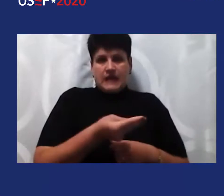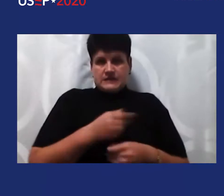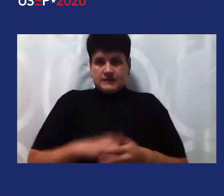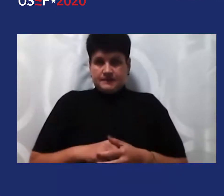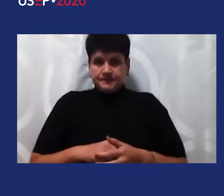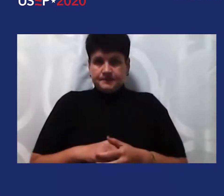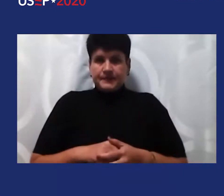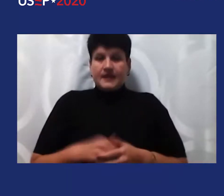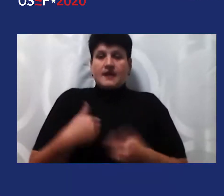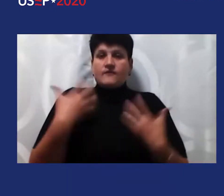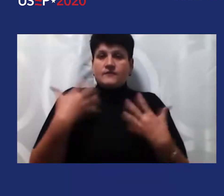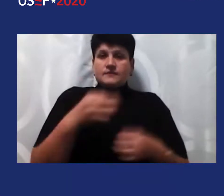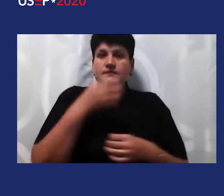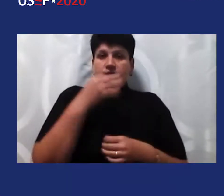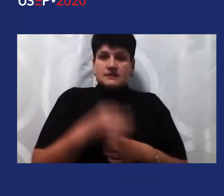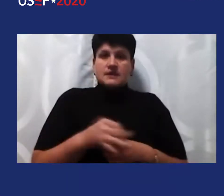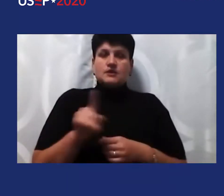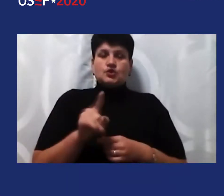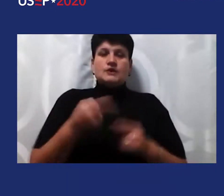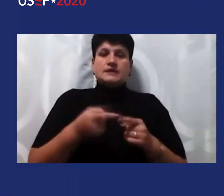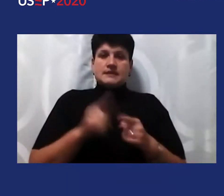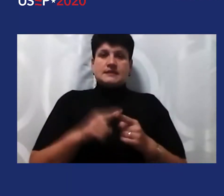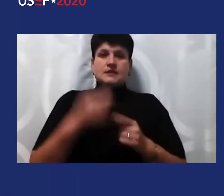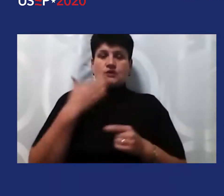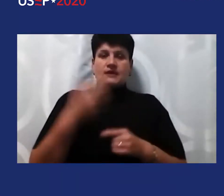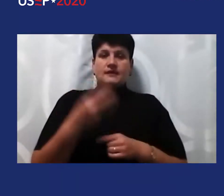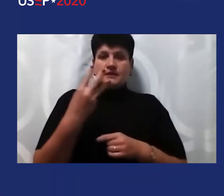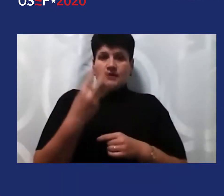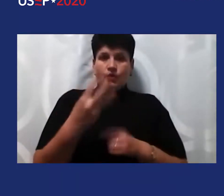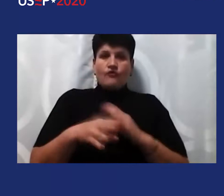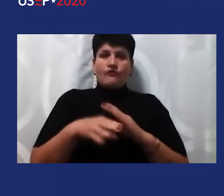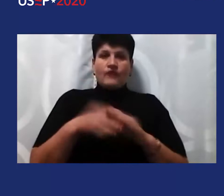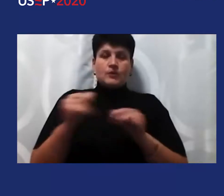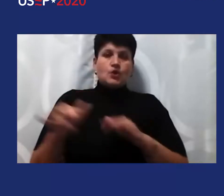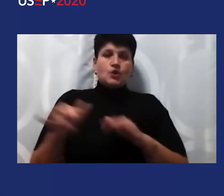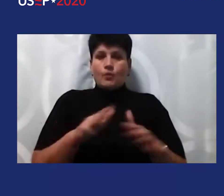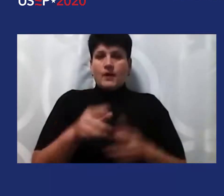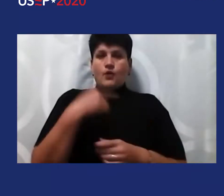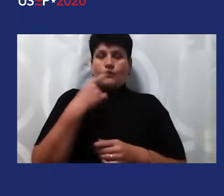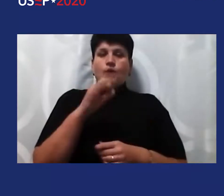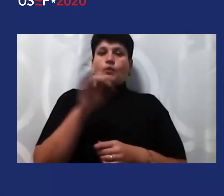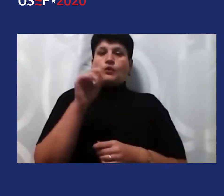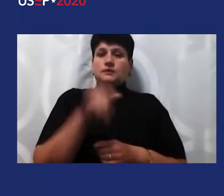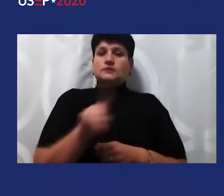rather using social media and online platform for campaigning. And